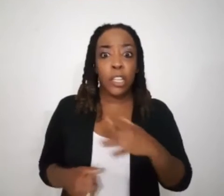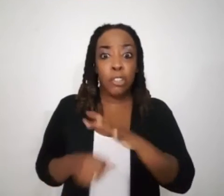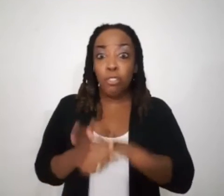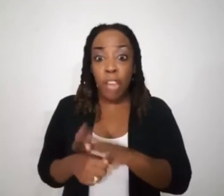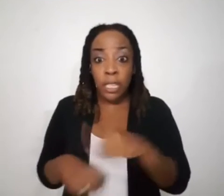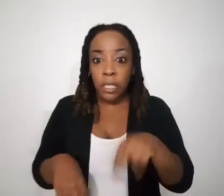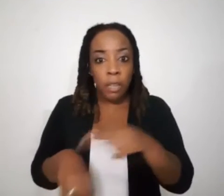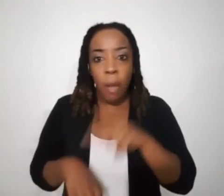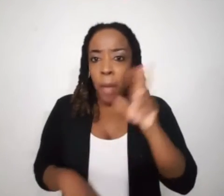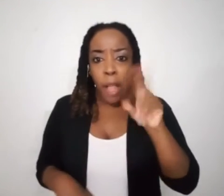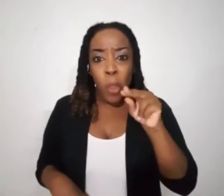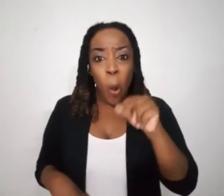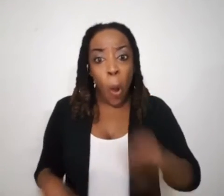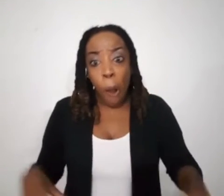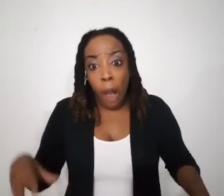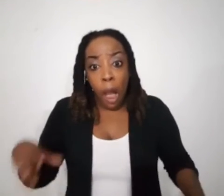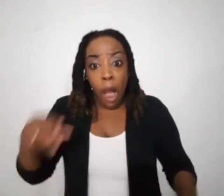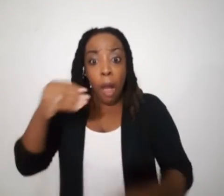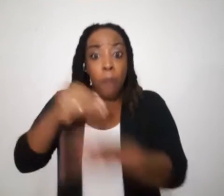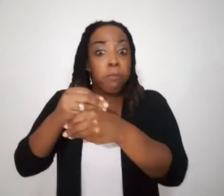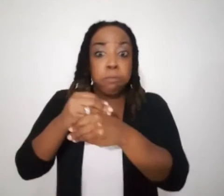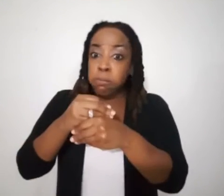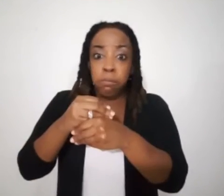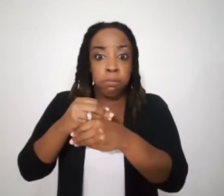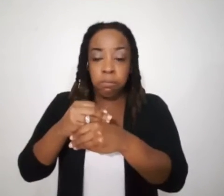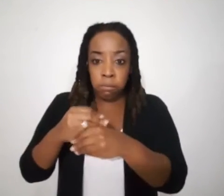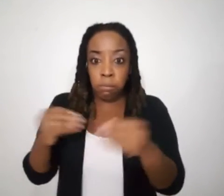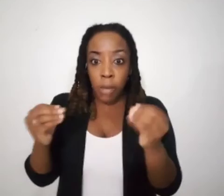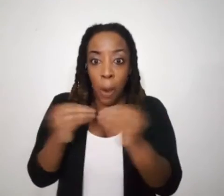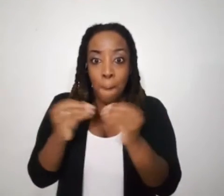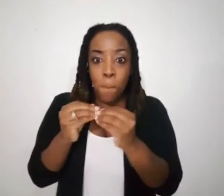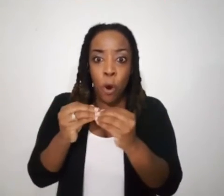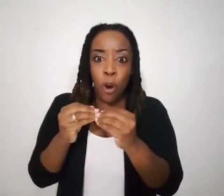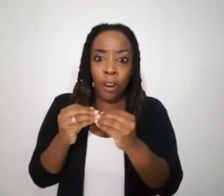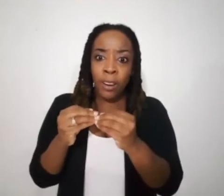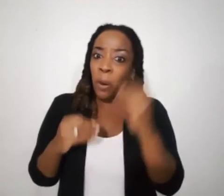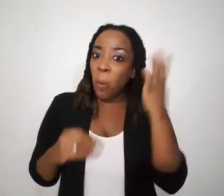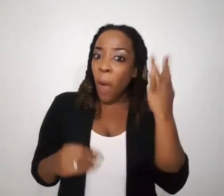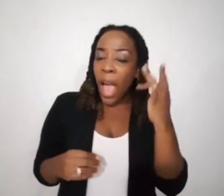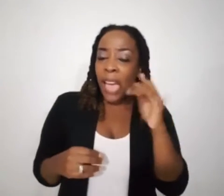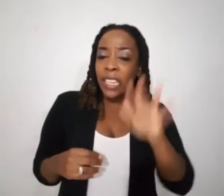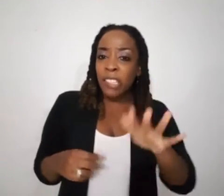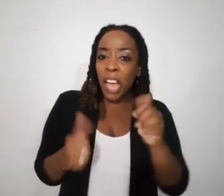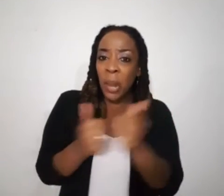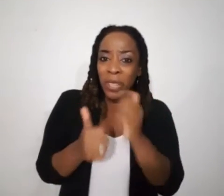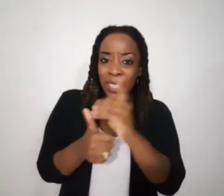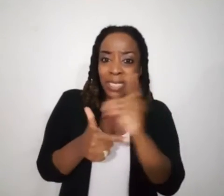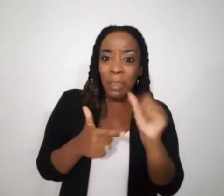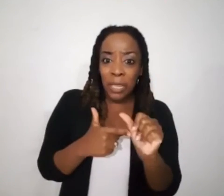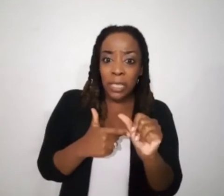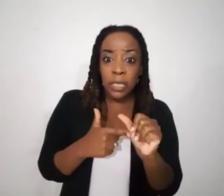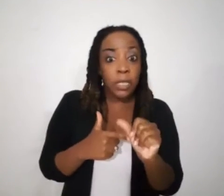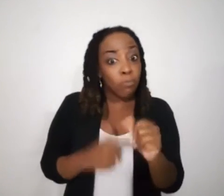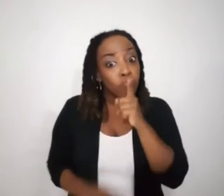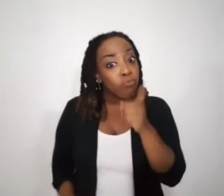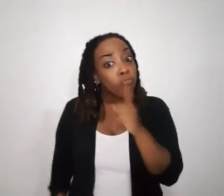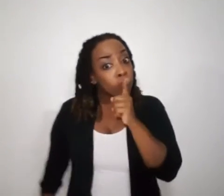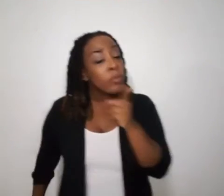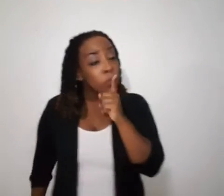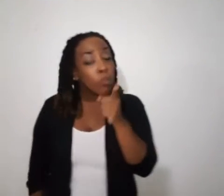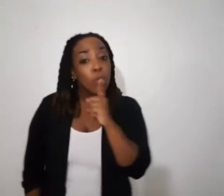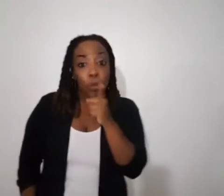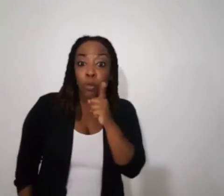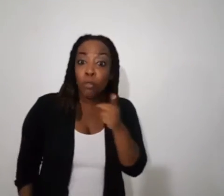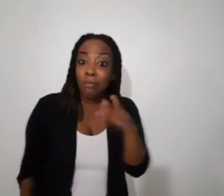do? And that's true. When you are a parent of a child with a disability, you have additional things to do